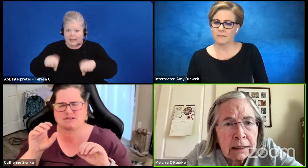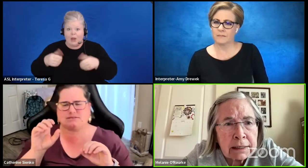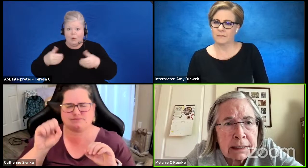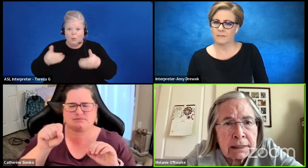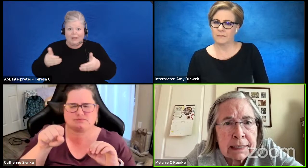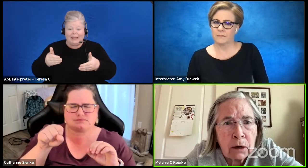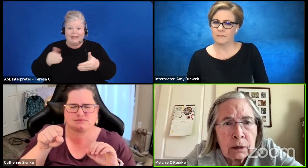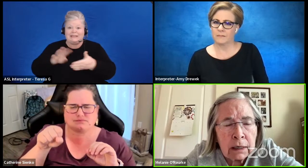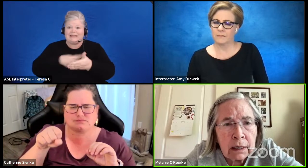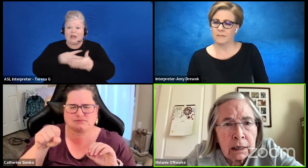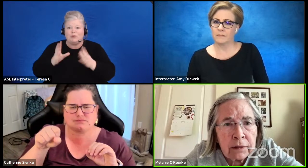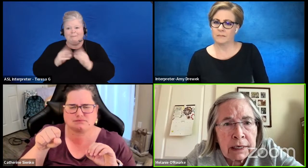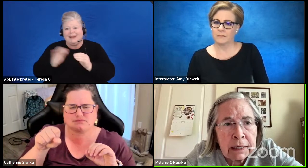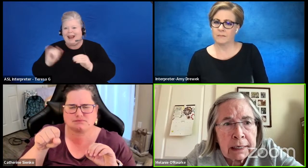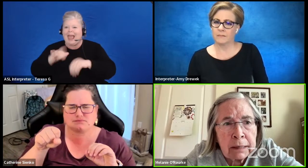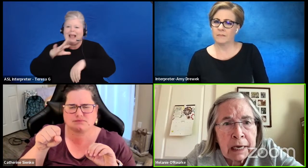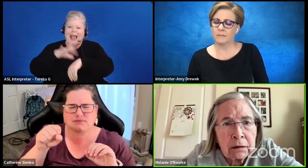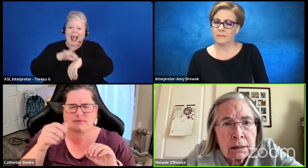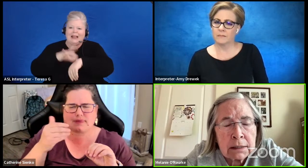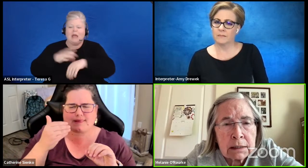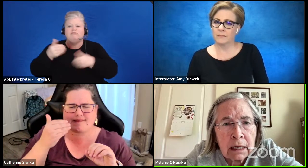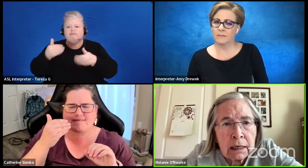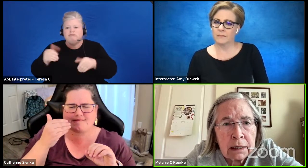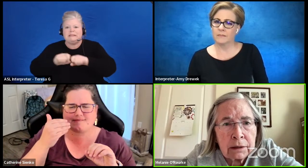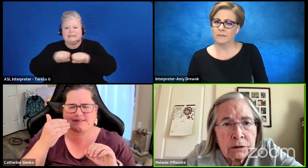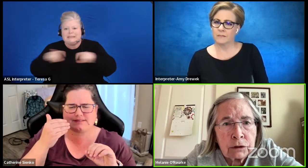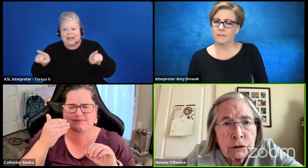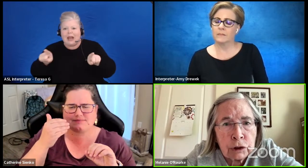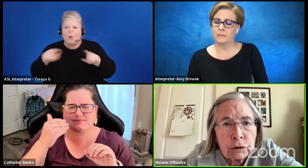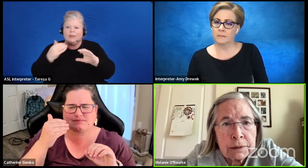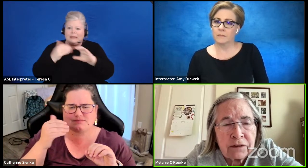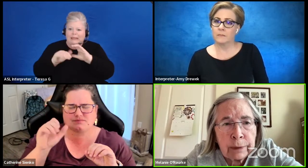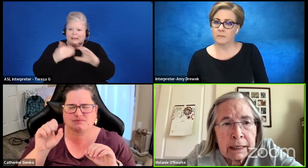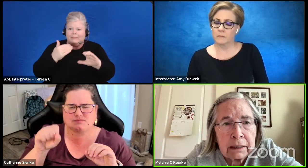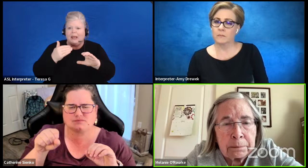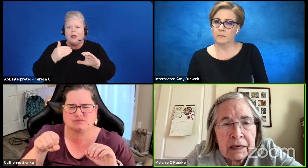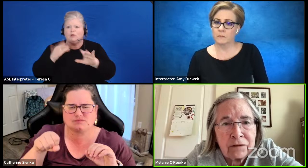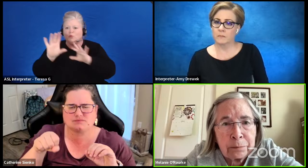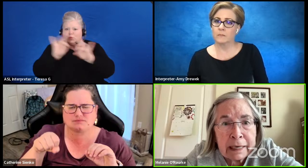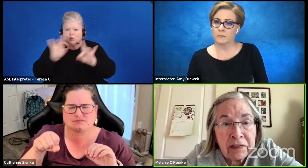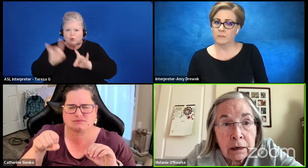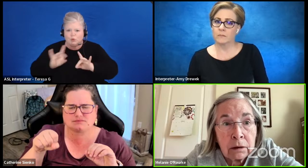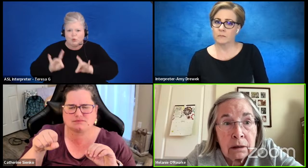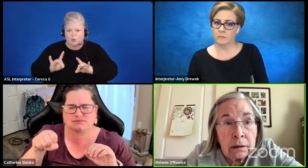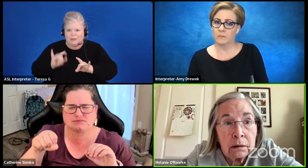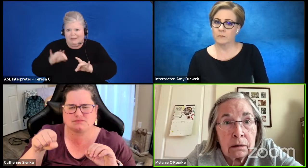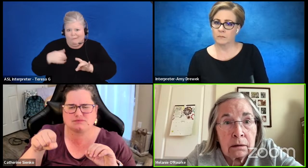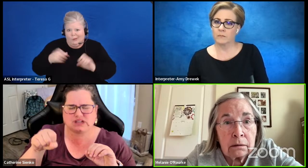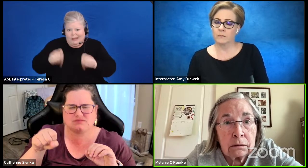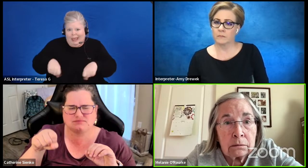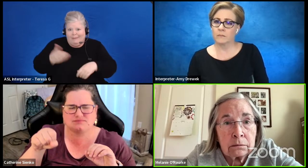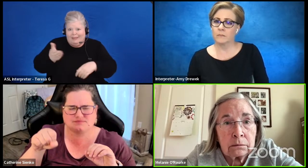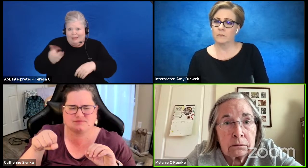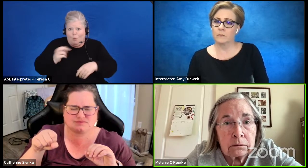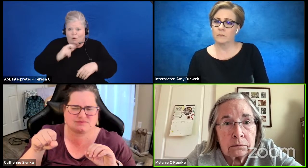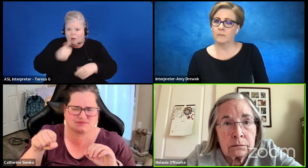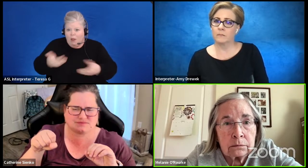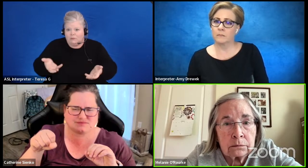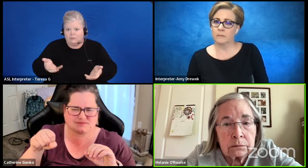like Kyla sends out the emails to choose if we can even be there?